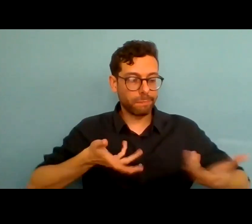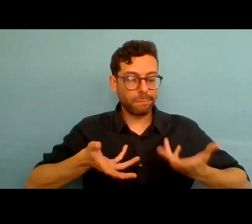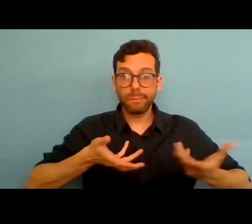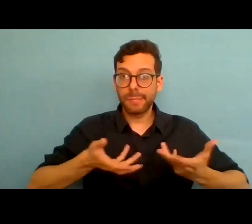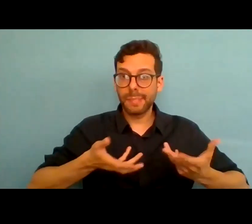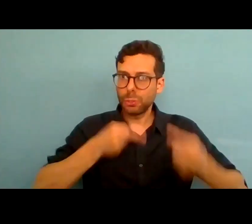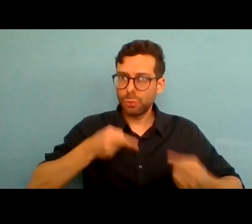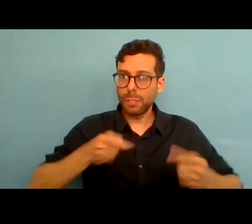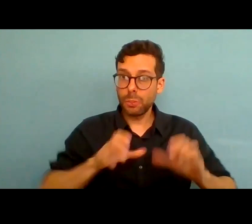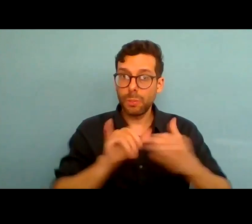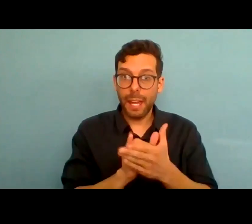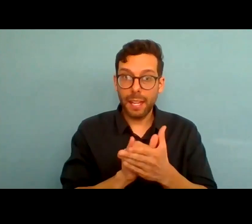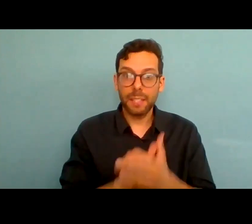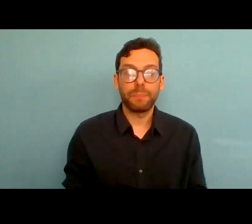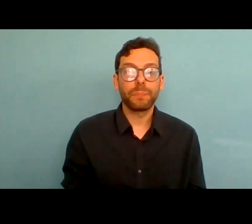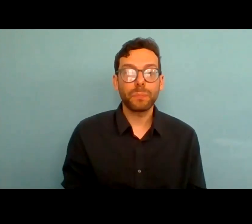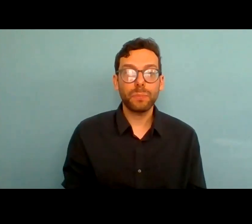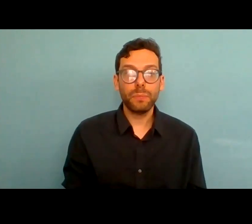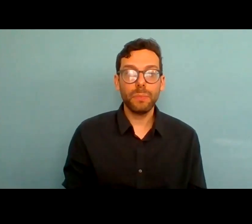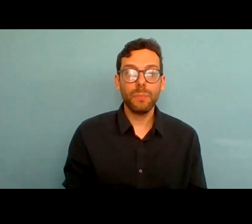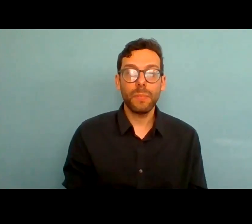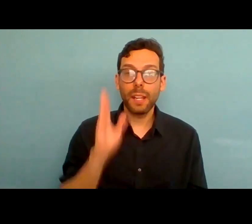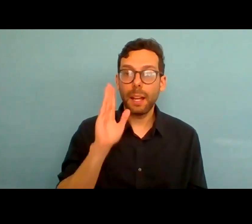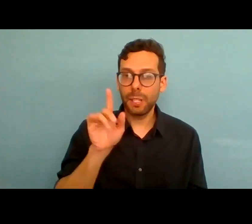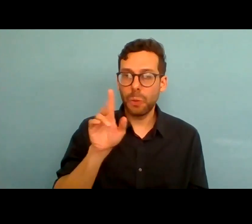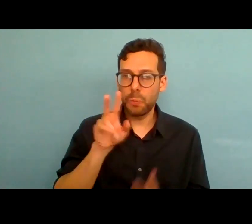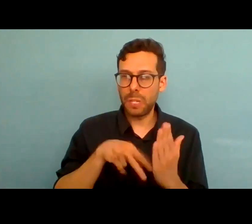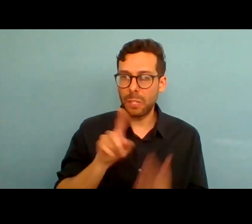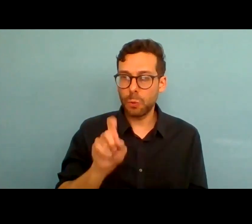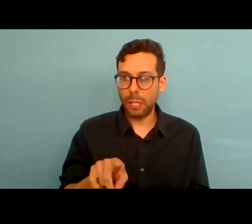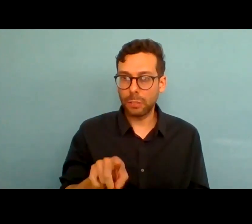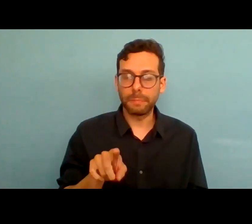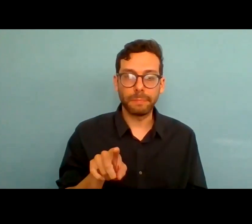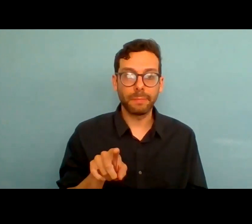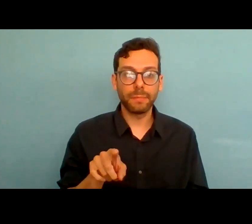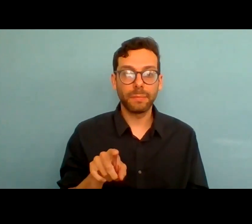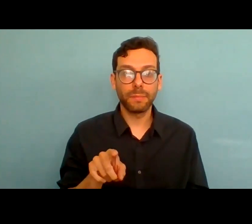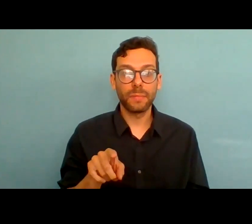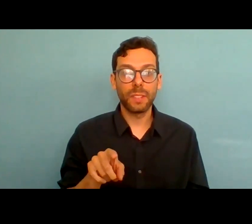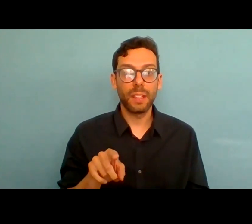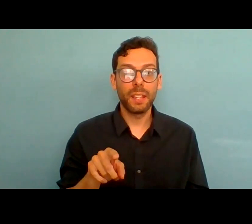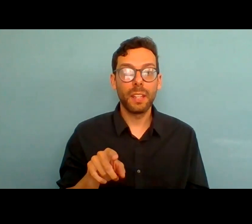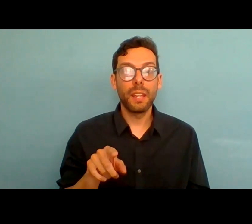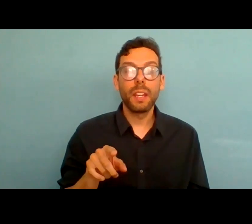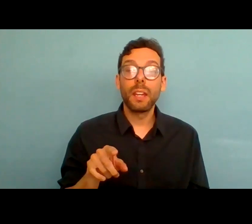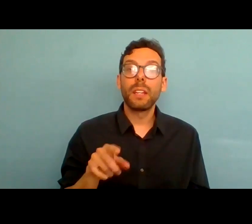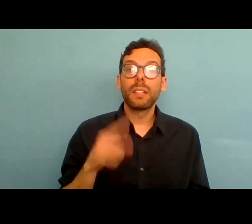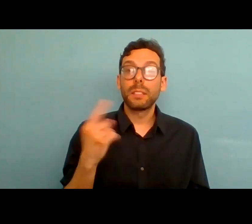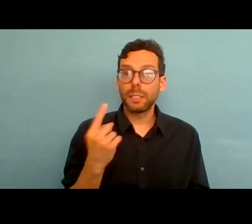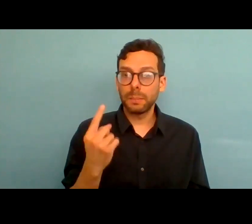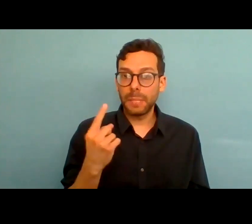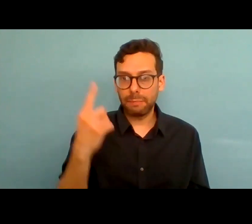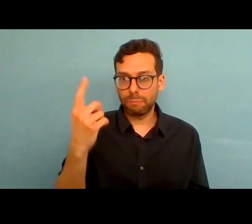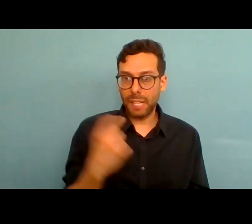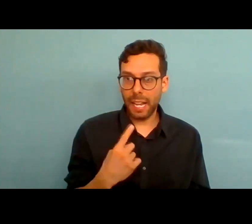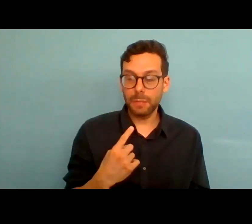the question that was asked of me, so I'll read this question so everybody's on the same page. Asking if I could share various types of checklists